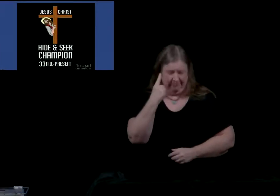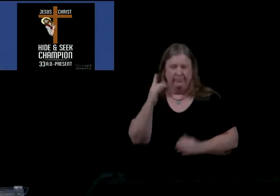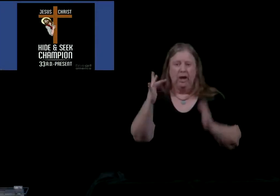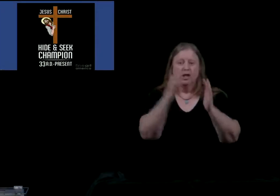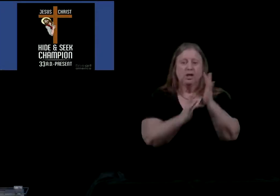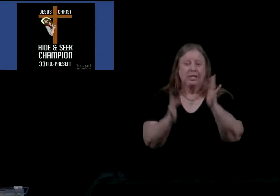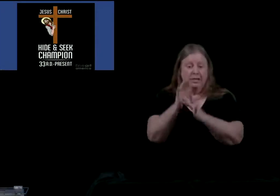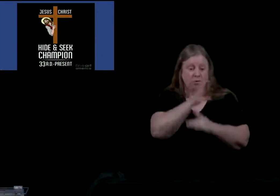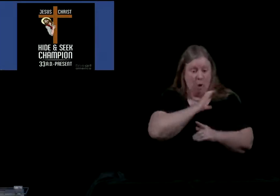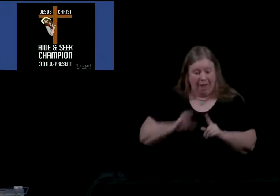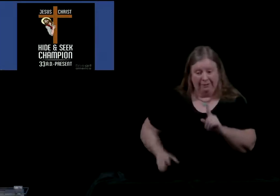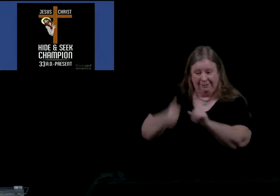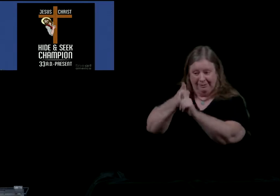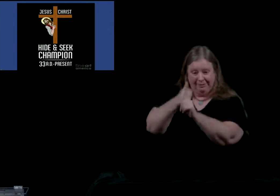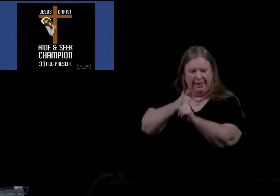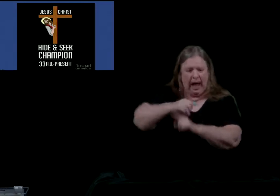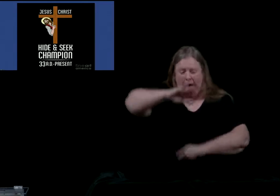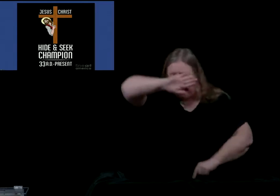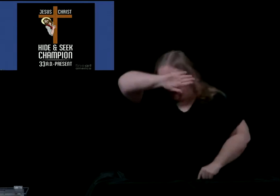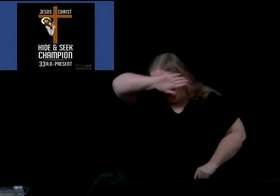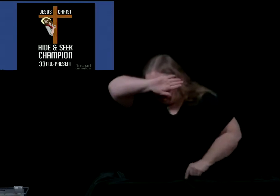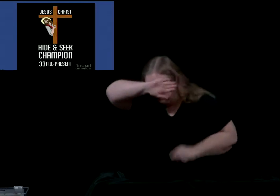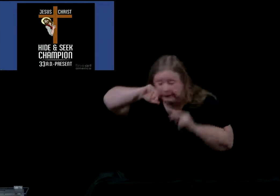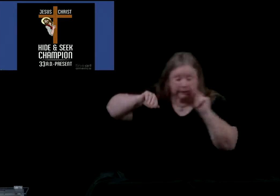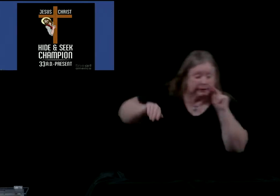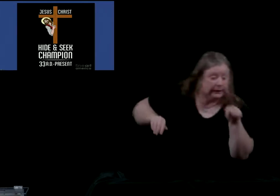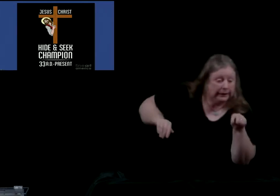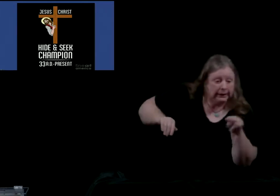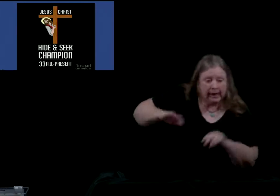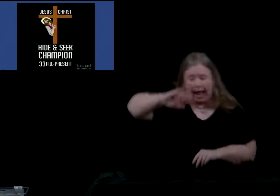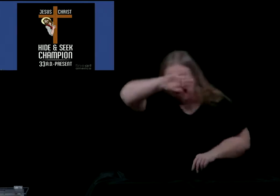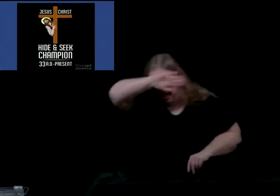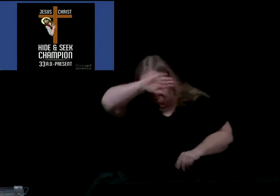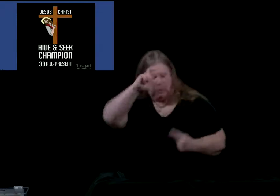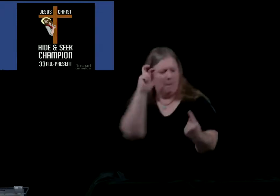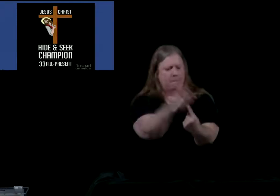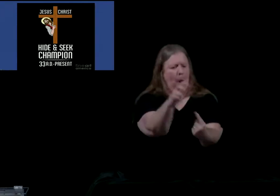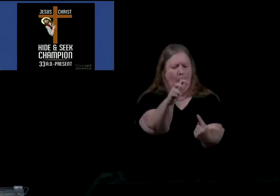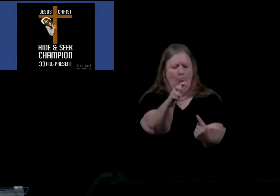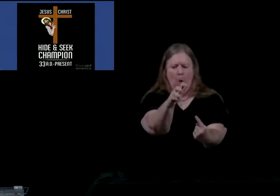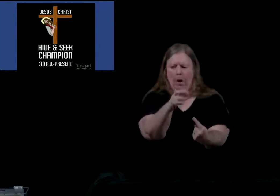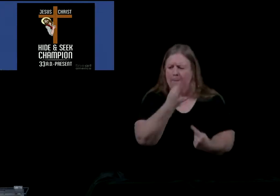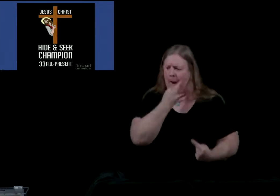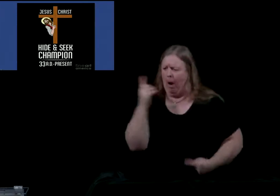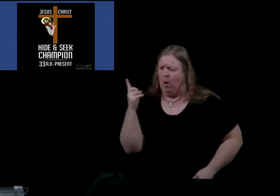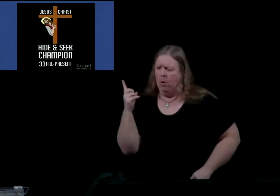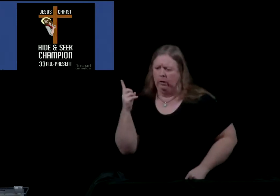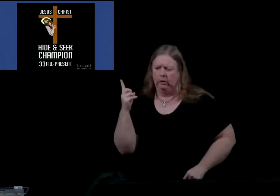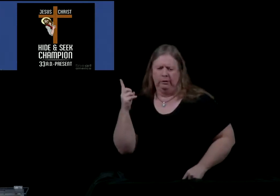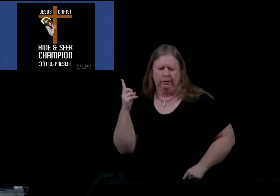Do you understand? Jesus Christ, hide and seek champion.